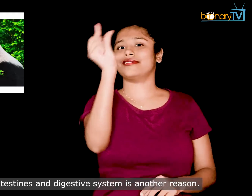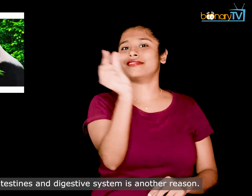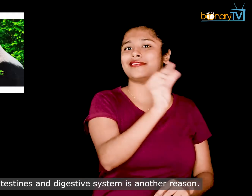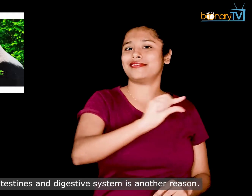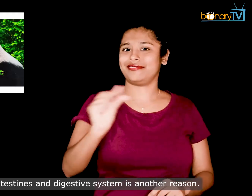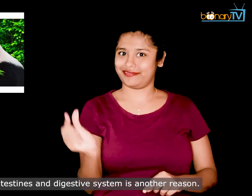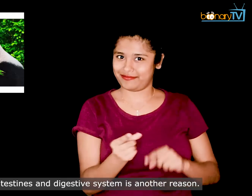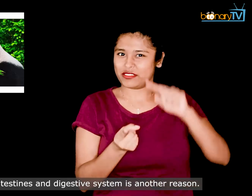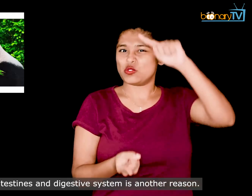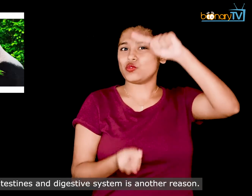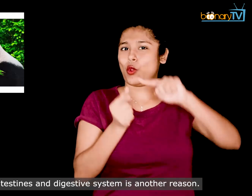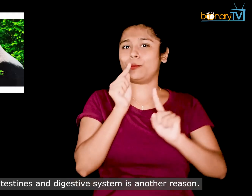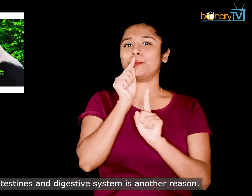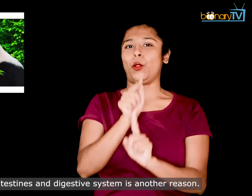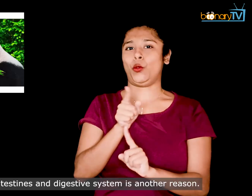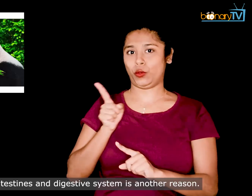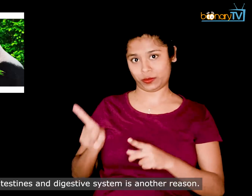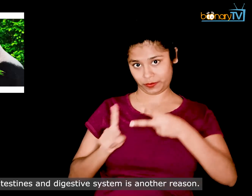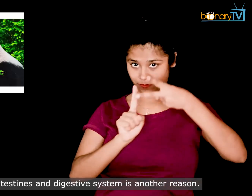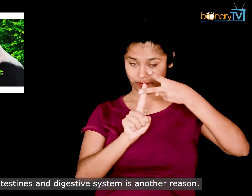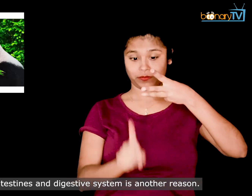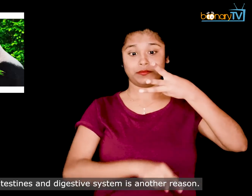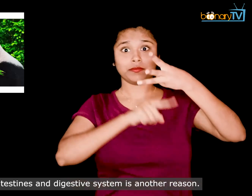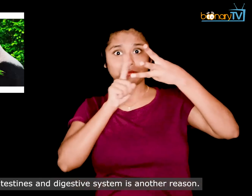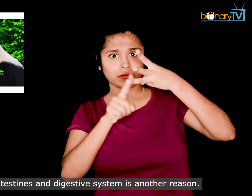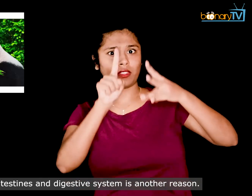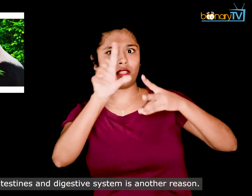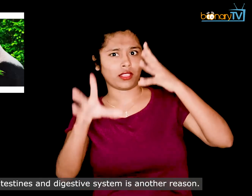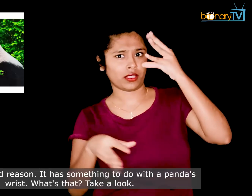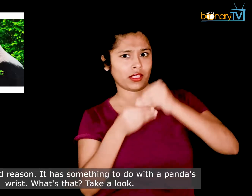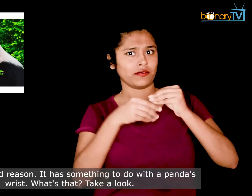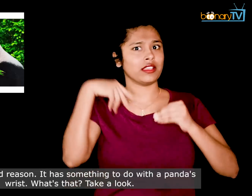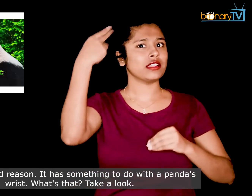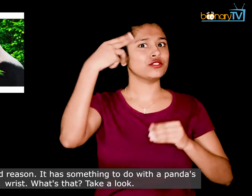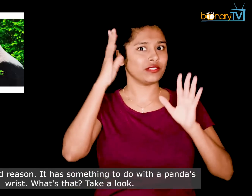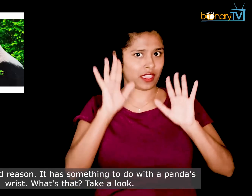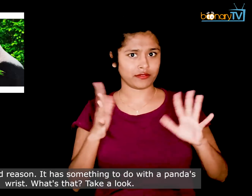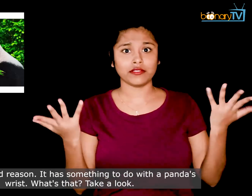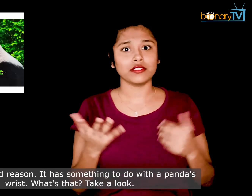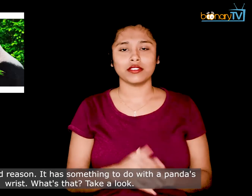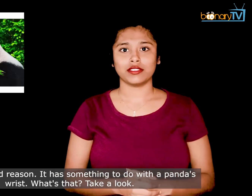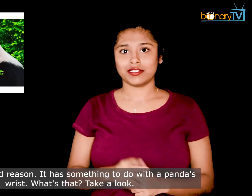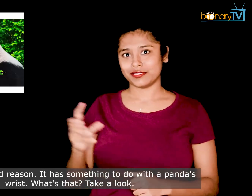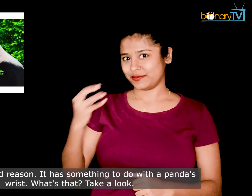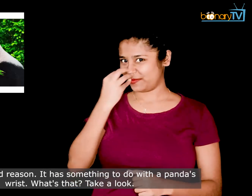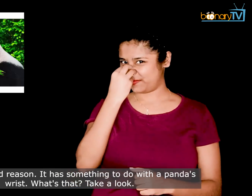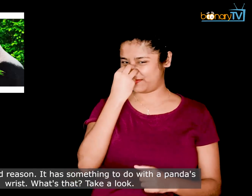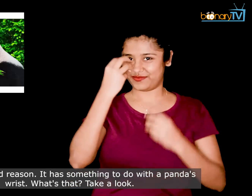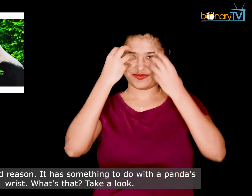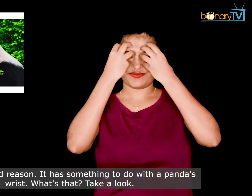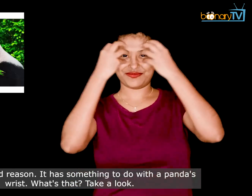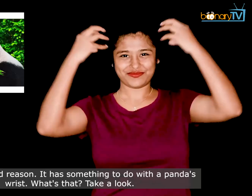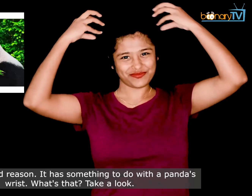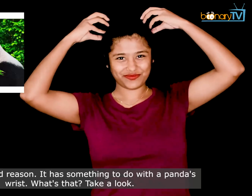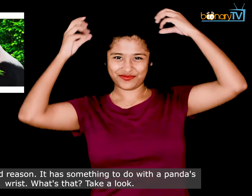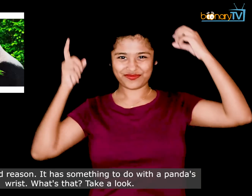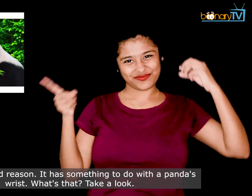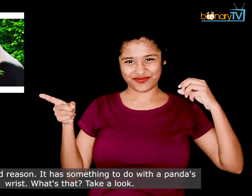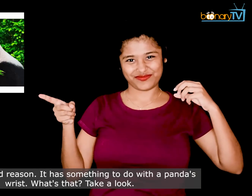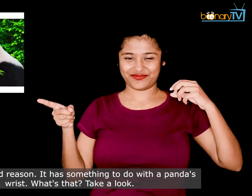short intestines and digestive system is another reason. There's a third reason. It has something to do with a